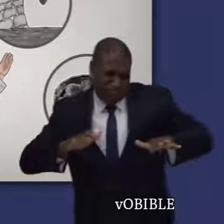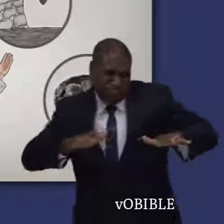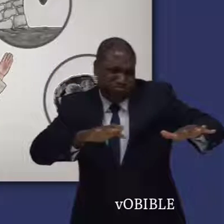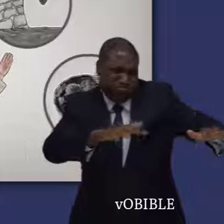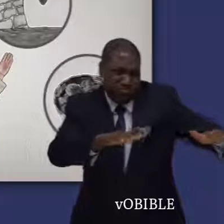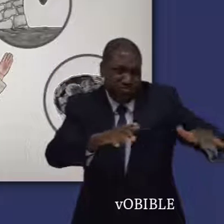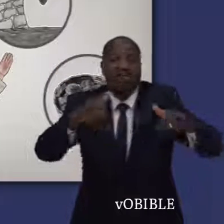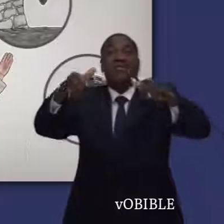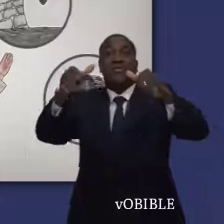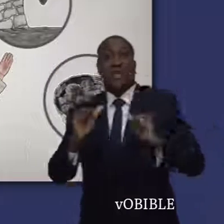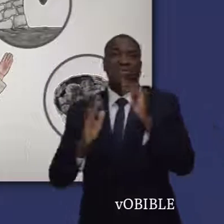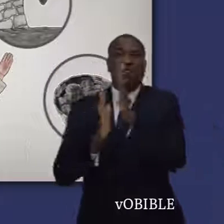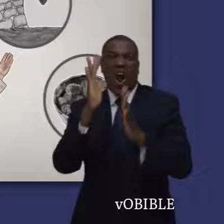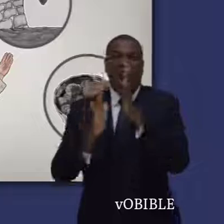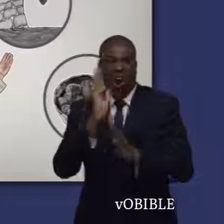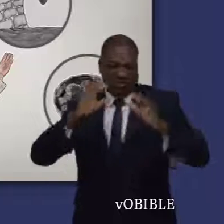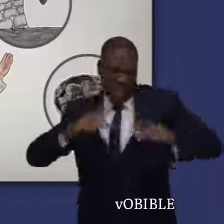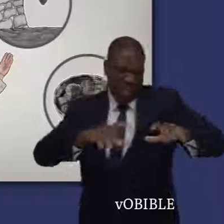swarm, and then a destructive fire.